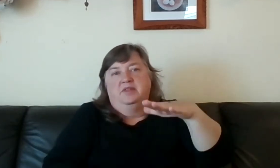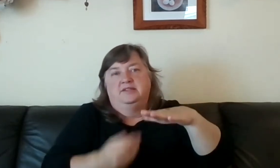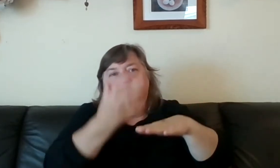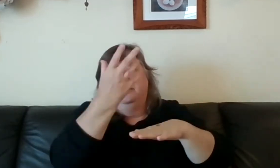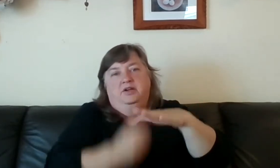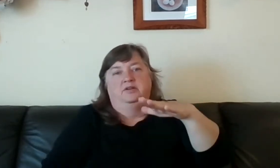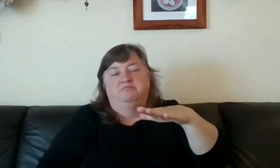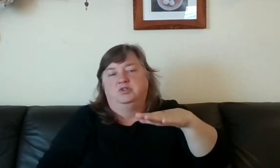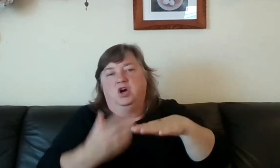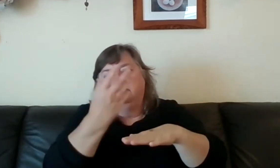has disappeared, it's gone.